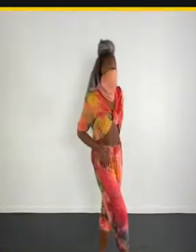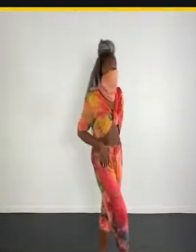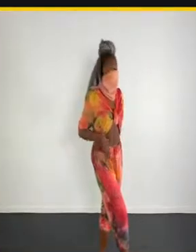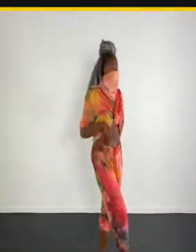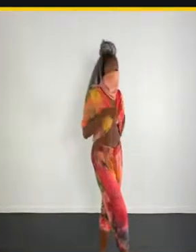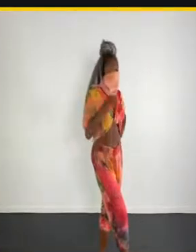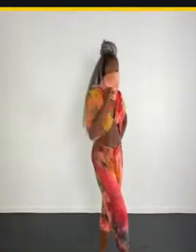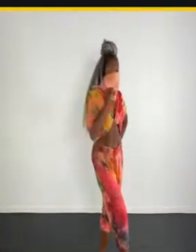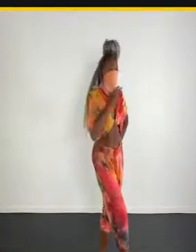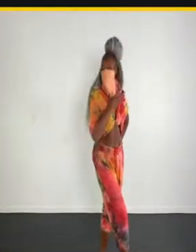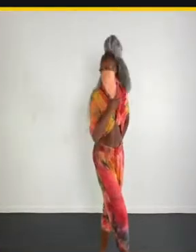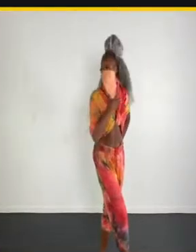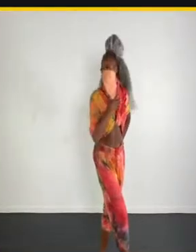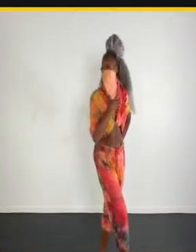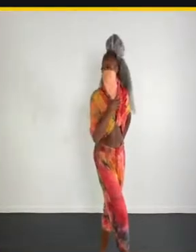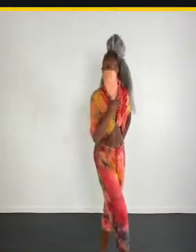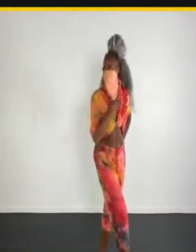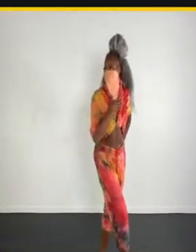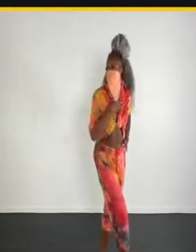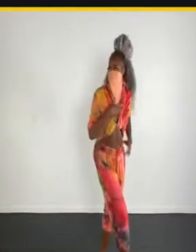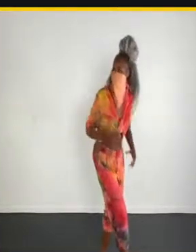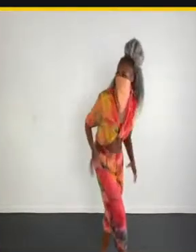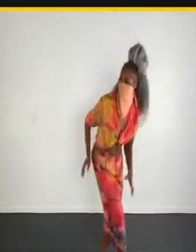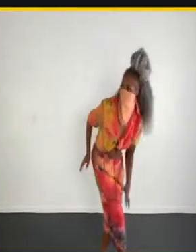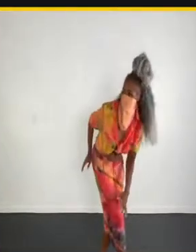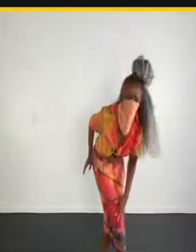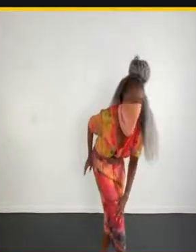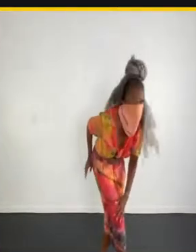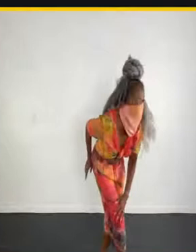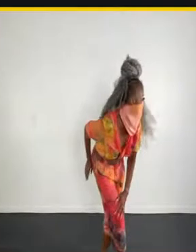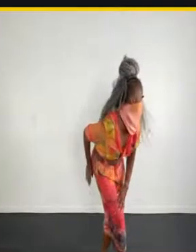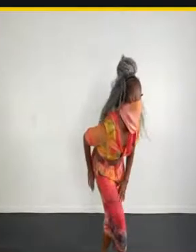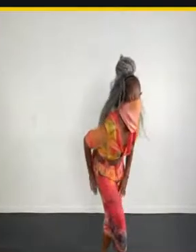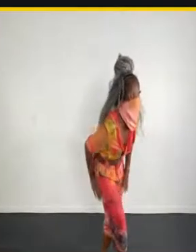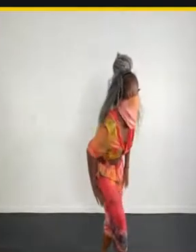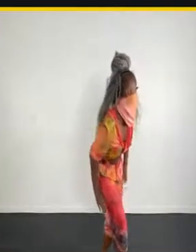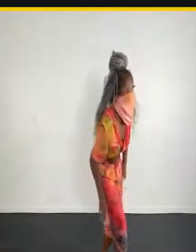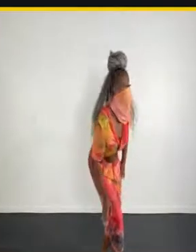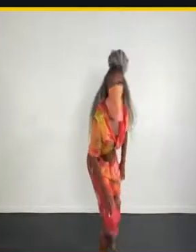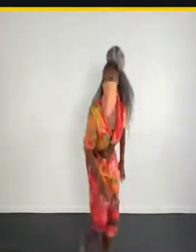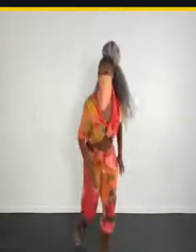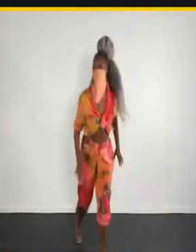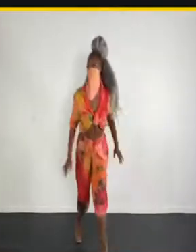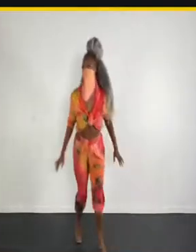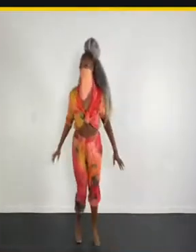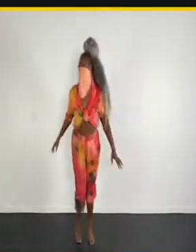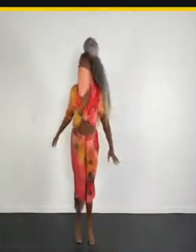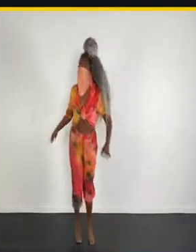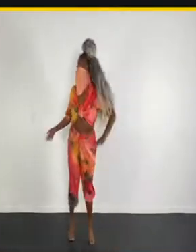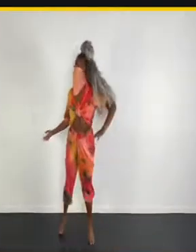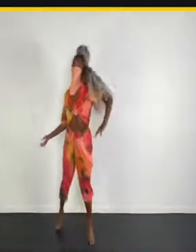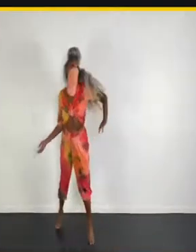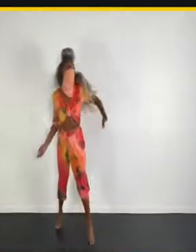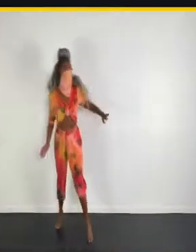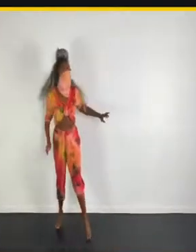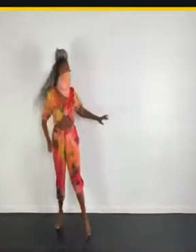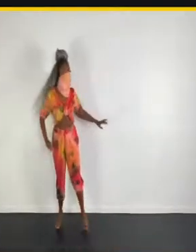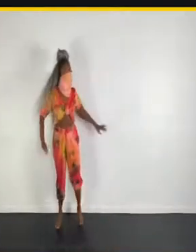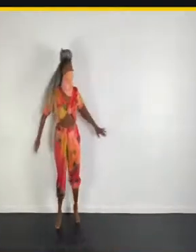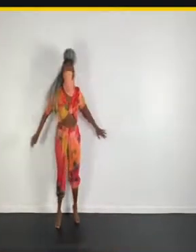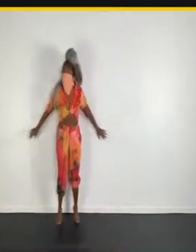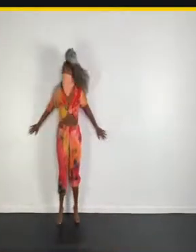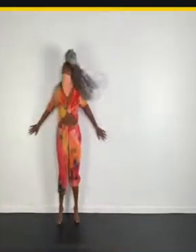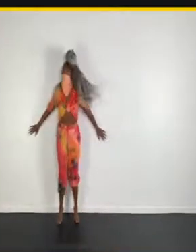house. A gunshot, then two, three, I don't know. I counted nine before I heard the action of a